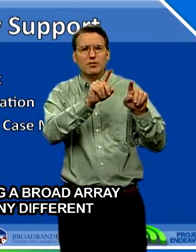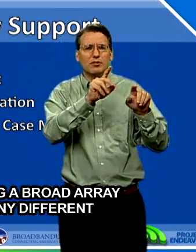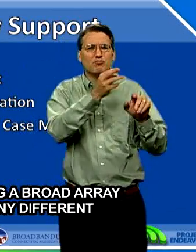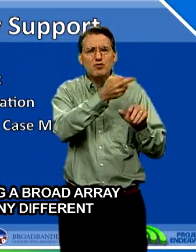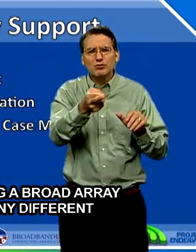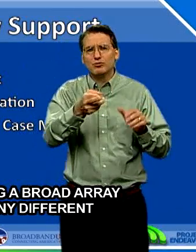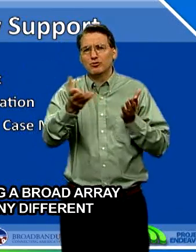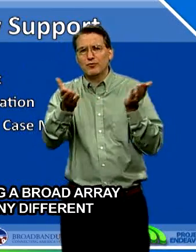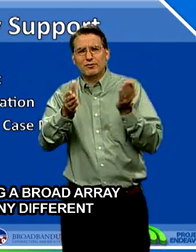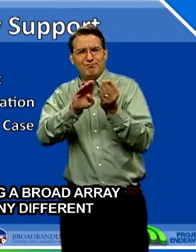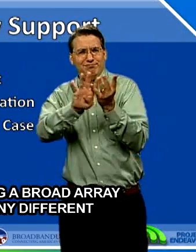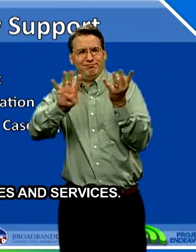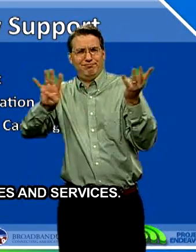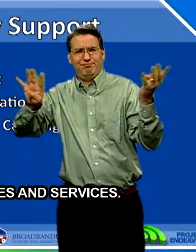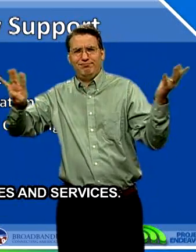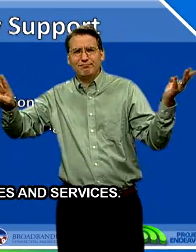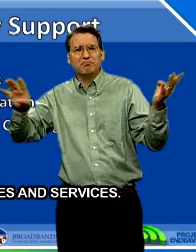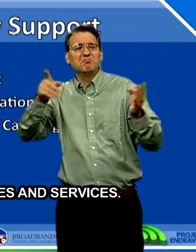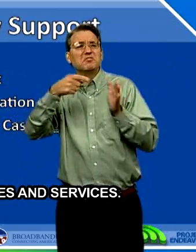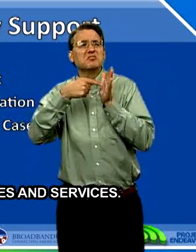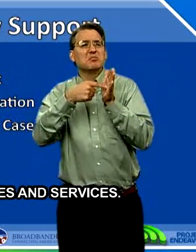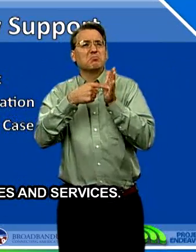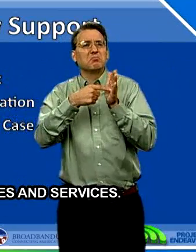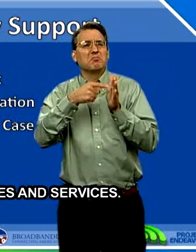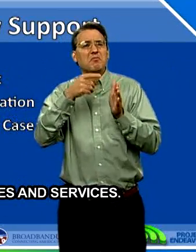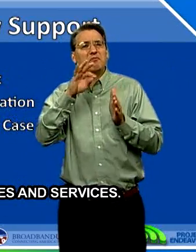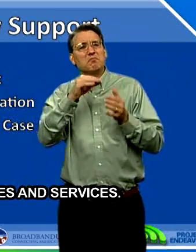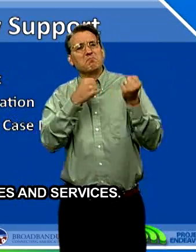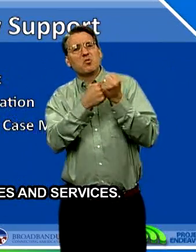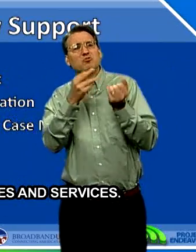broad array of many different resources and services.